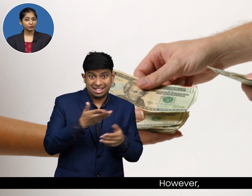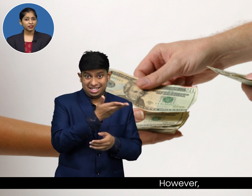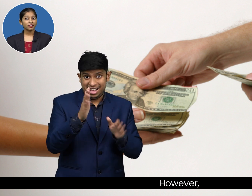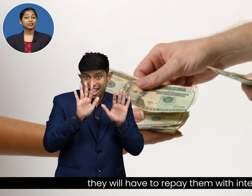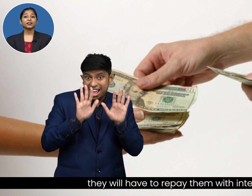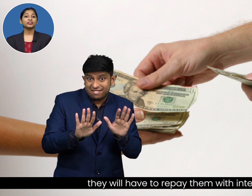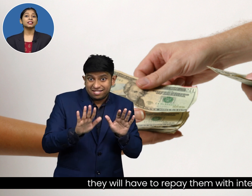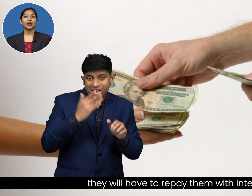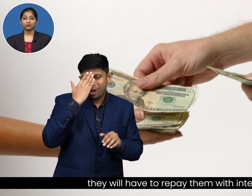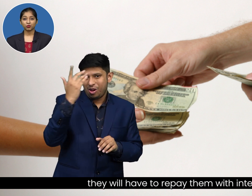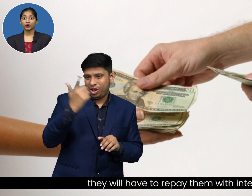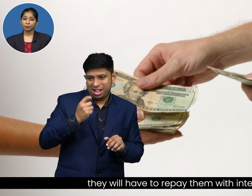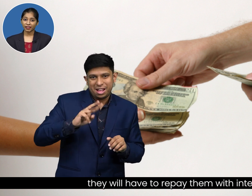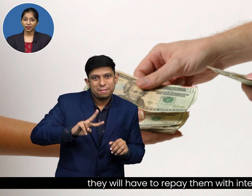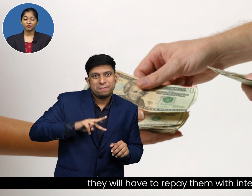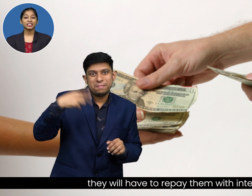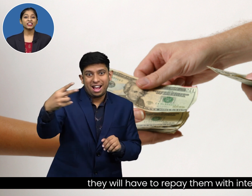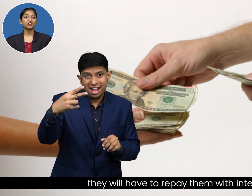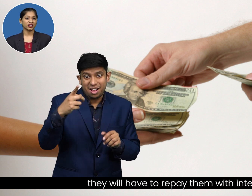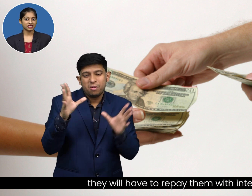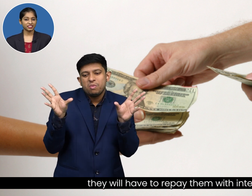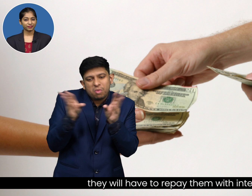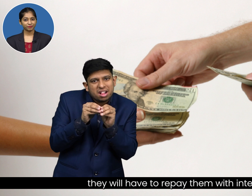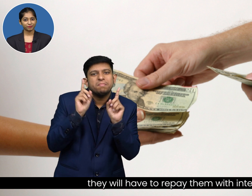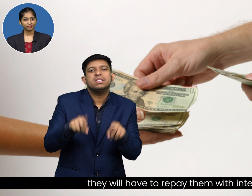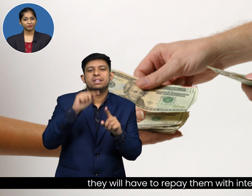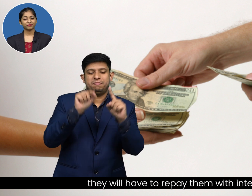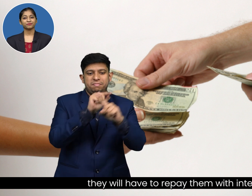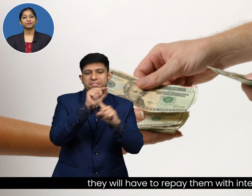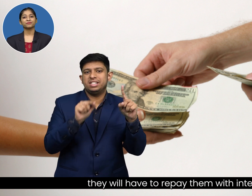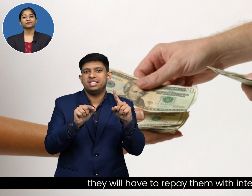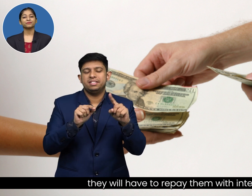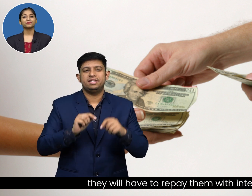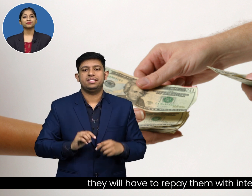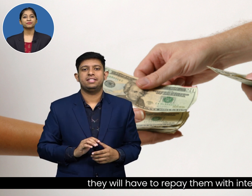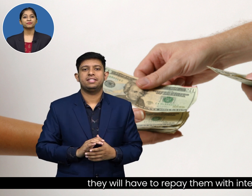However, they will have to repay them with interest.